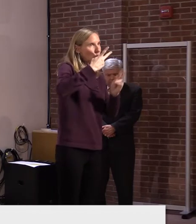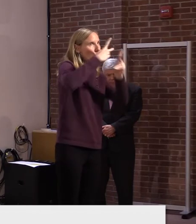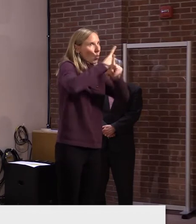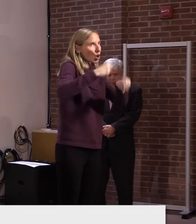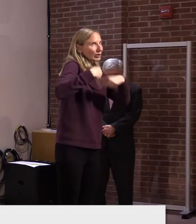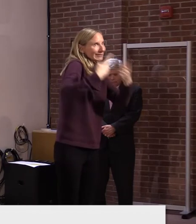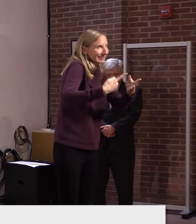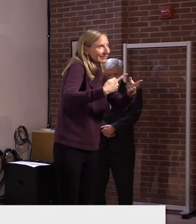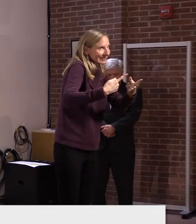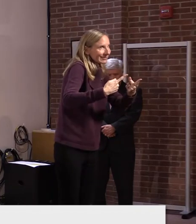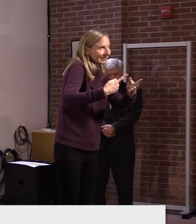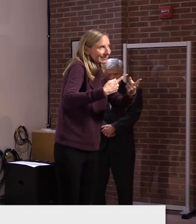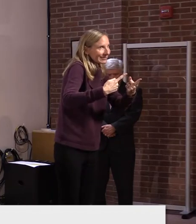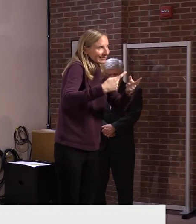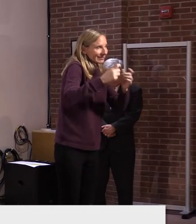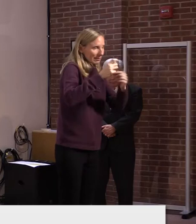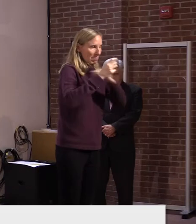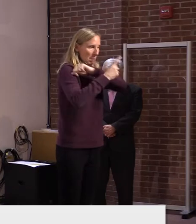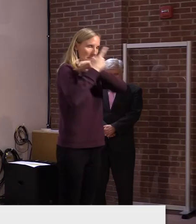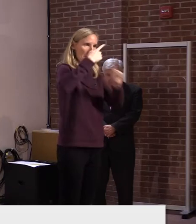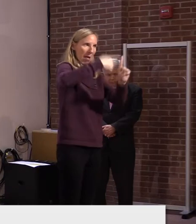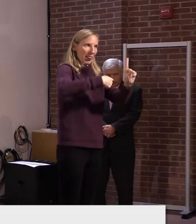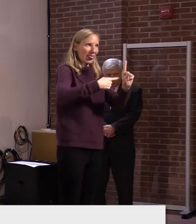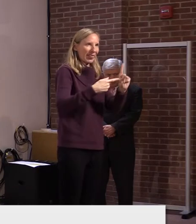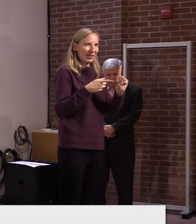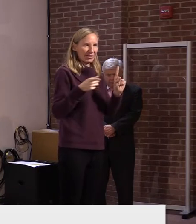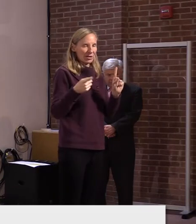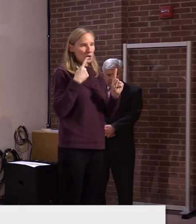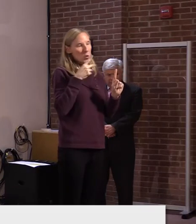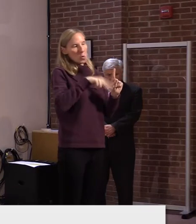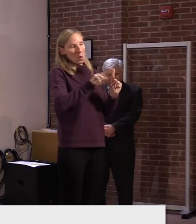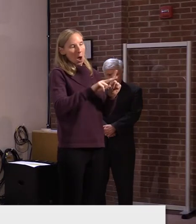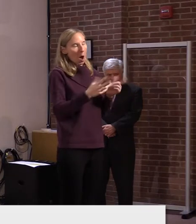wondering why you don't think that